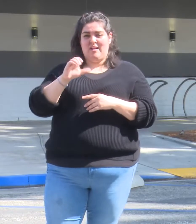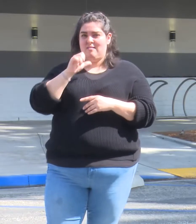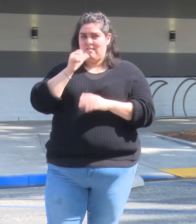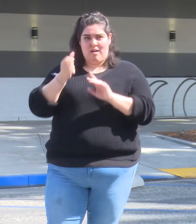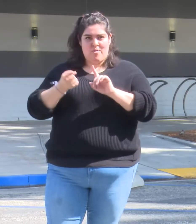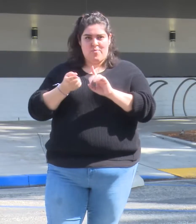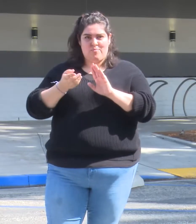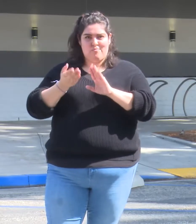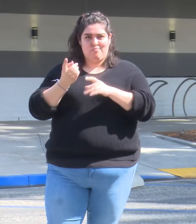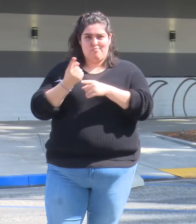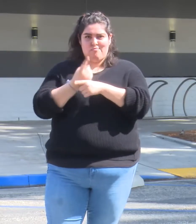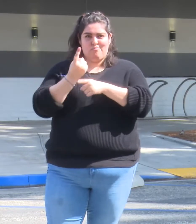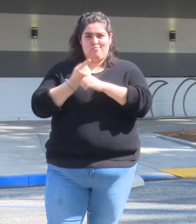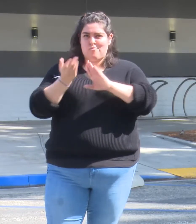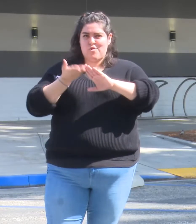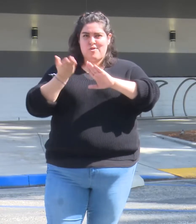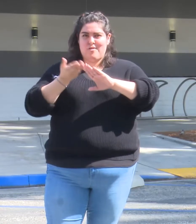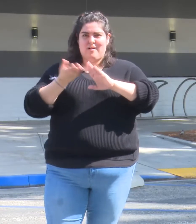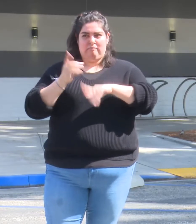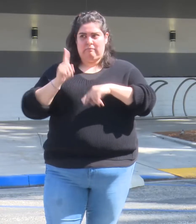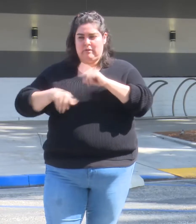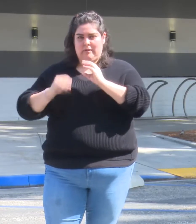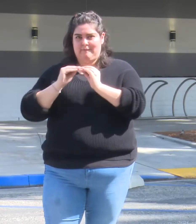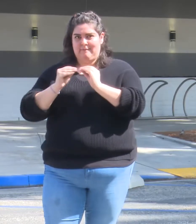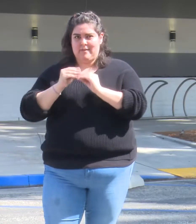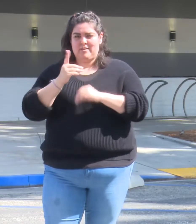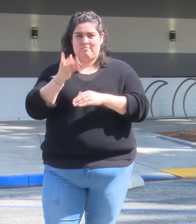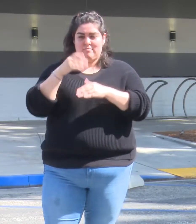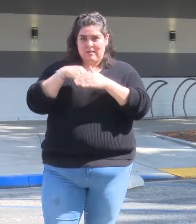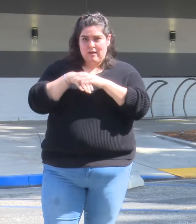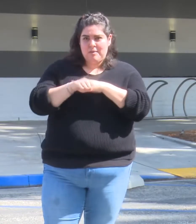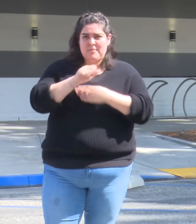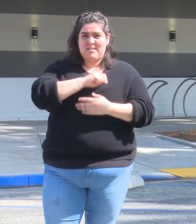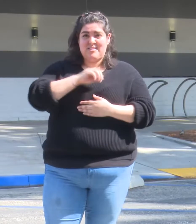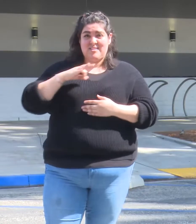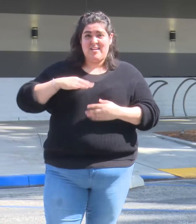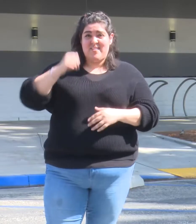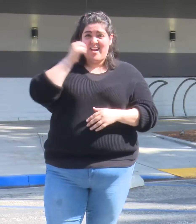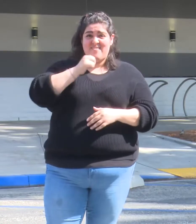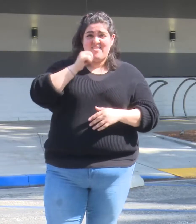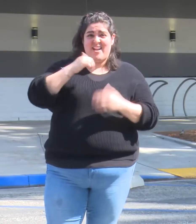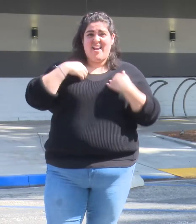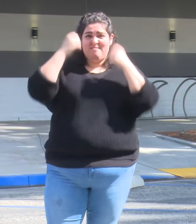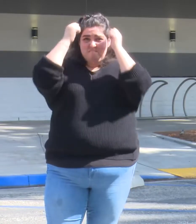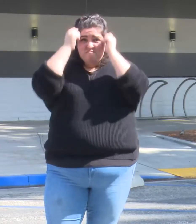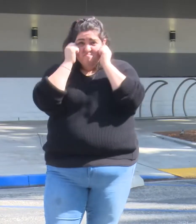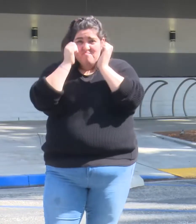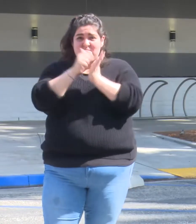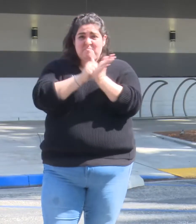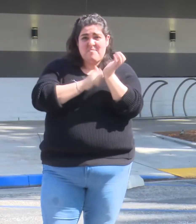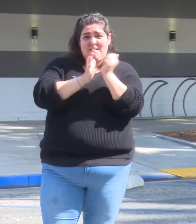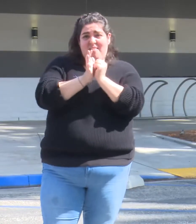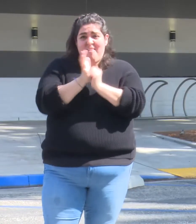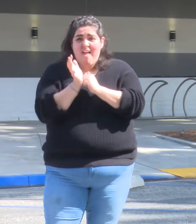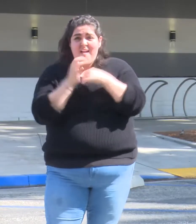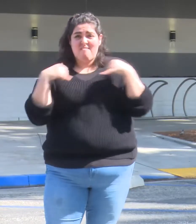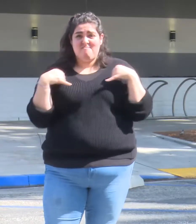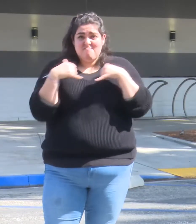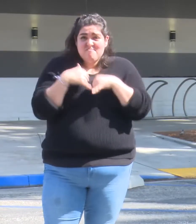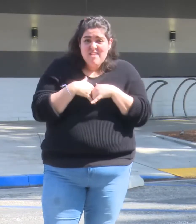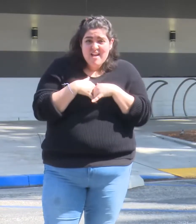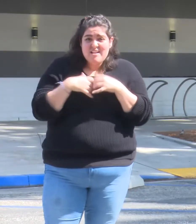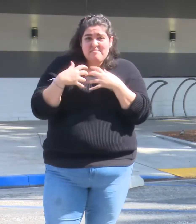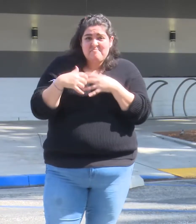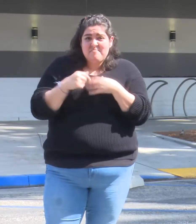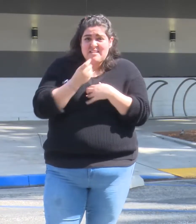fixed. So you could come in and the staff, they were here every day with hats on, mittens, heaters,